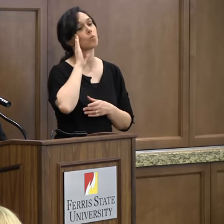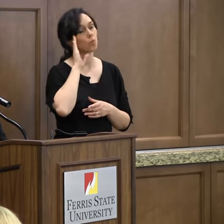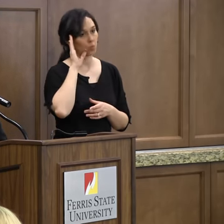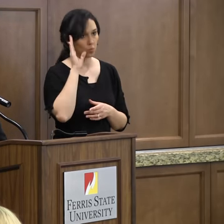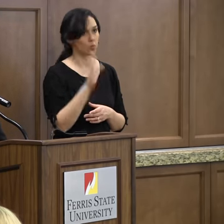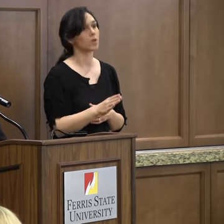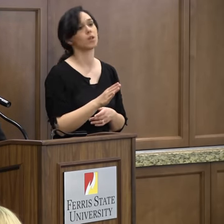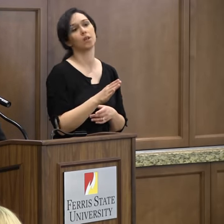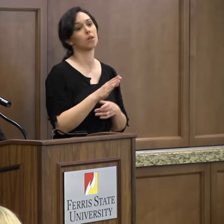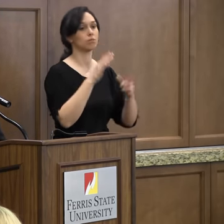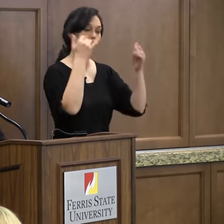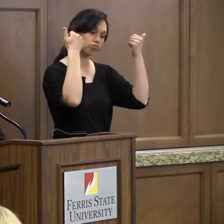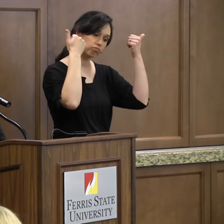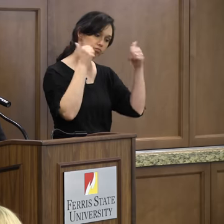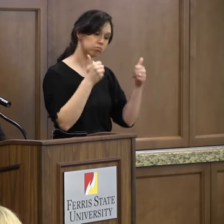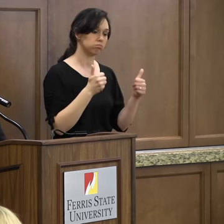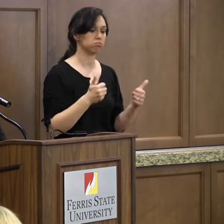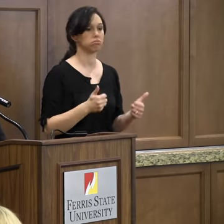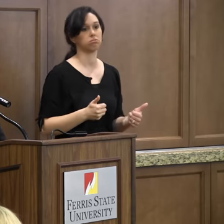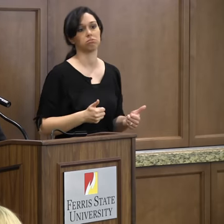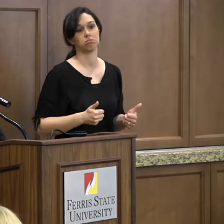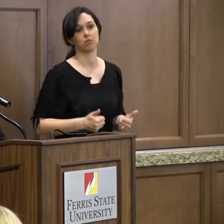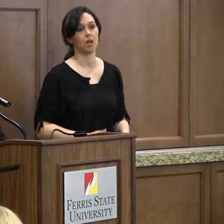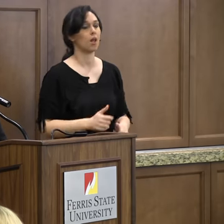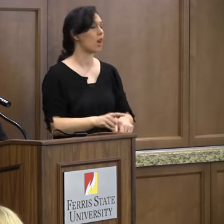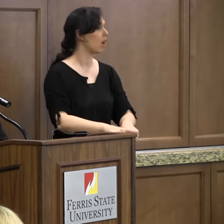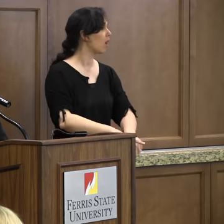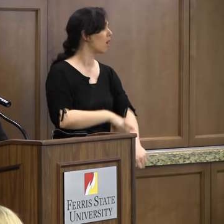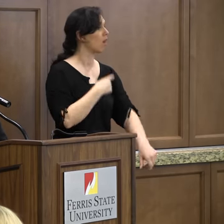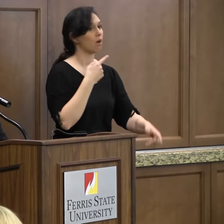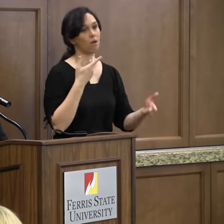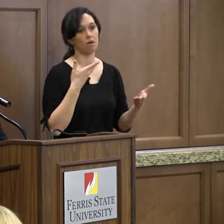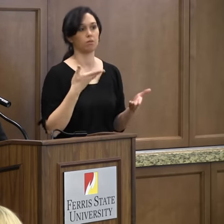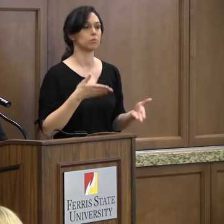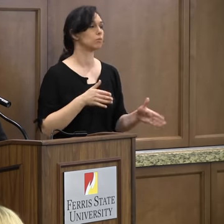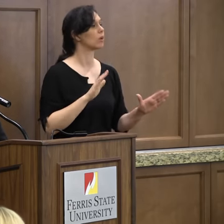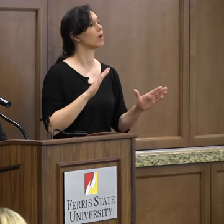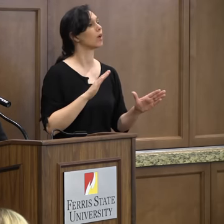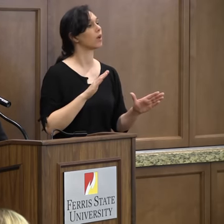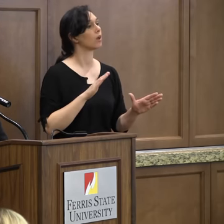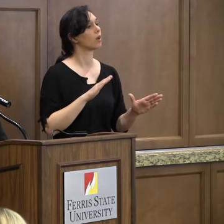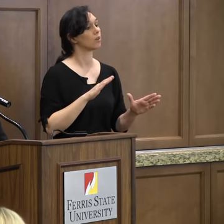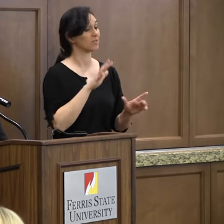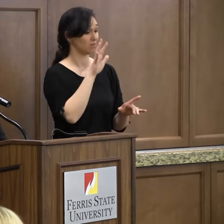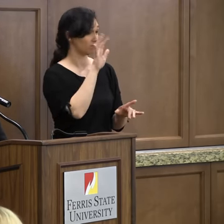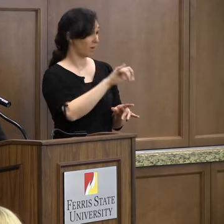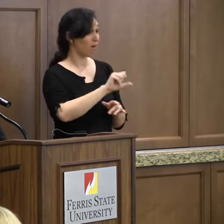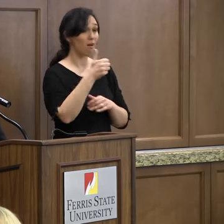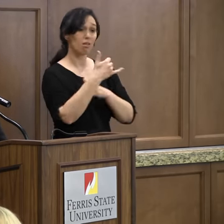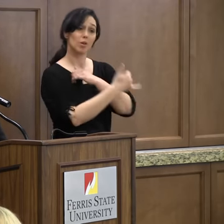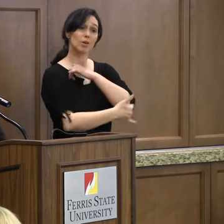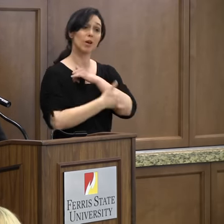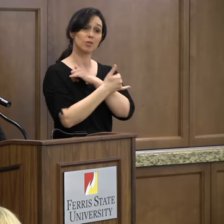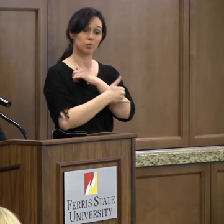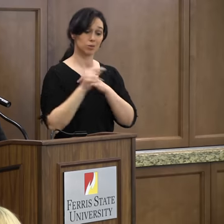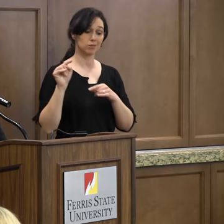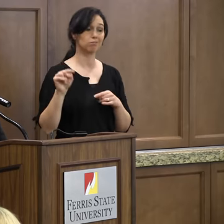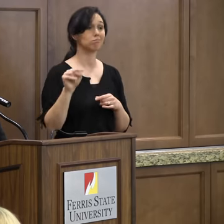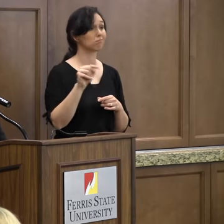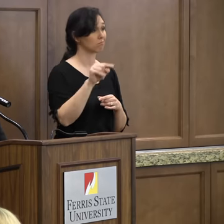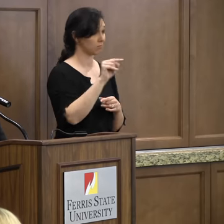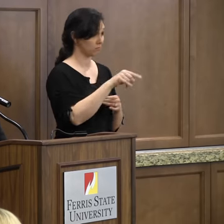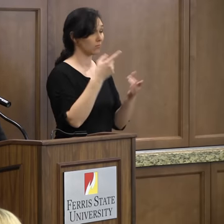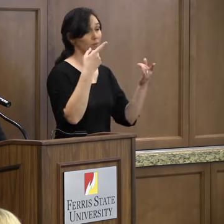dragged down the long, dark, and shameful corridors of time reserved for those who possess power